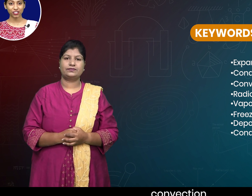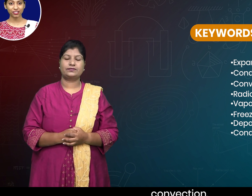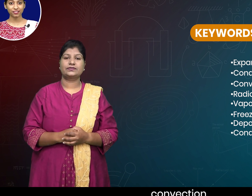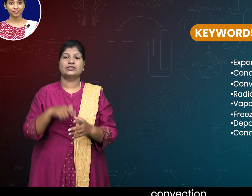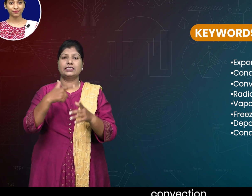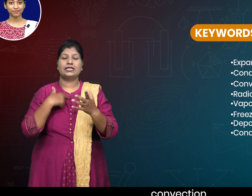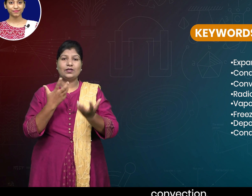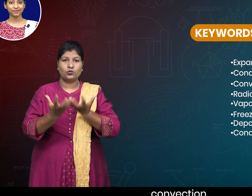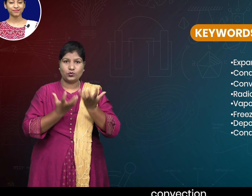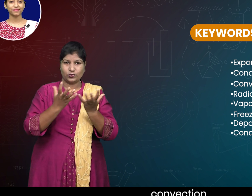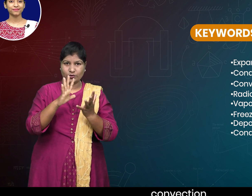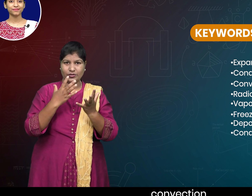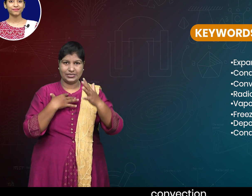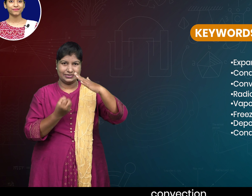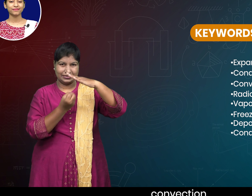convection,